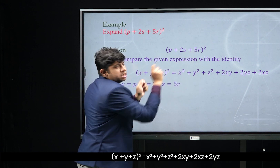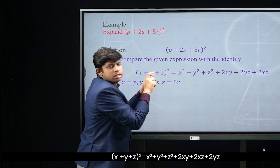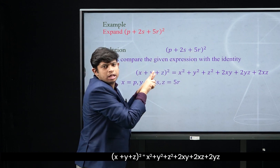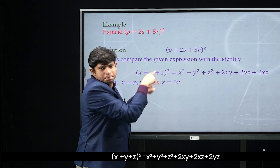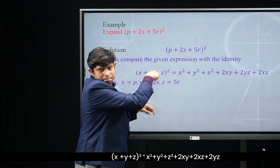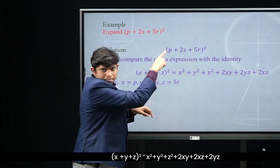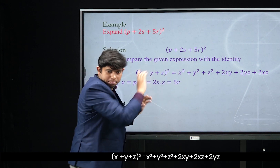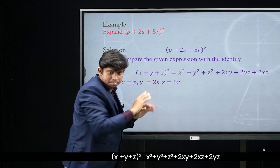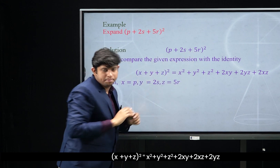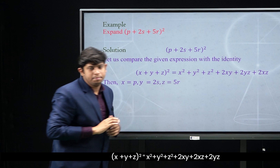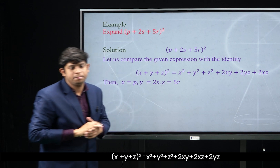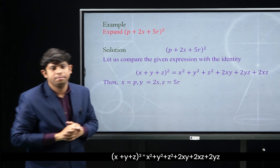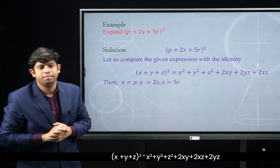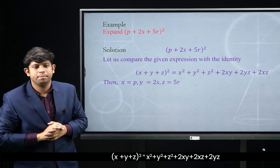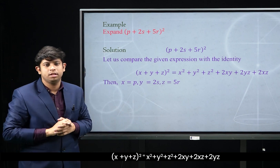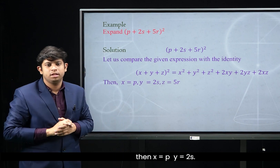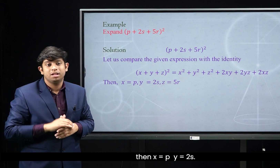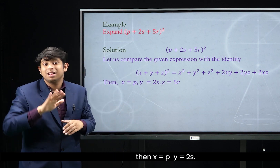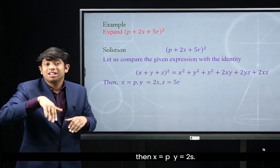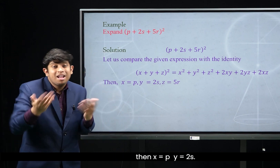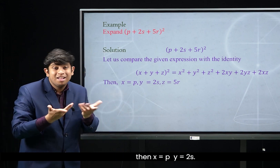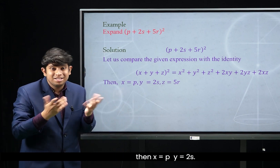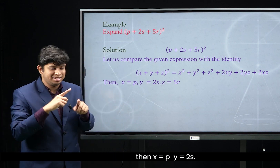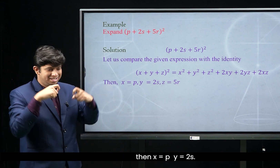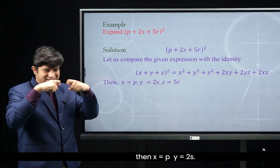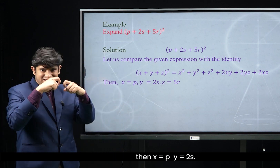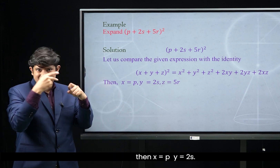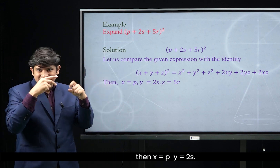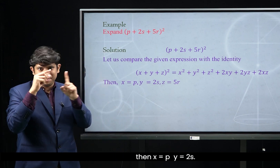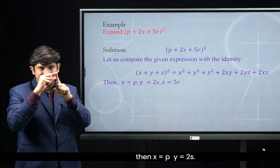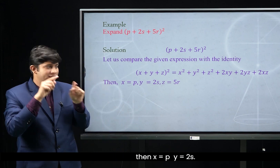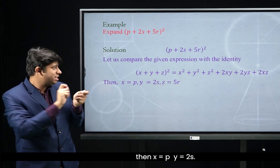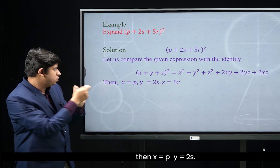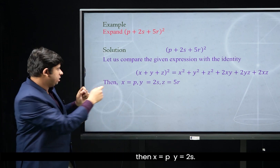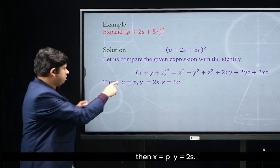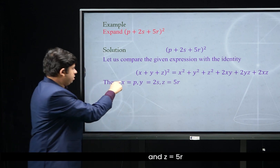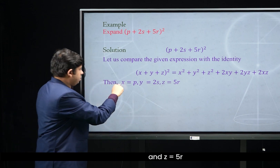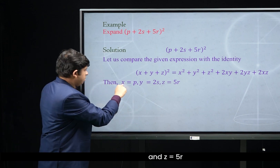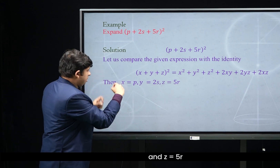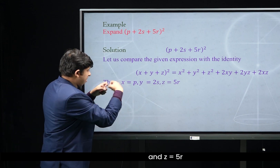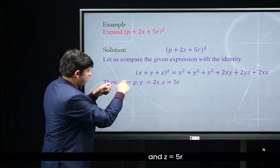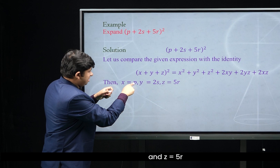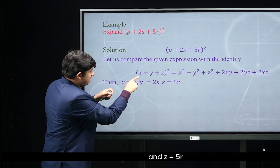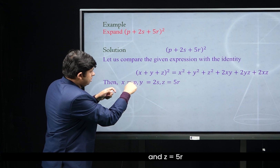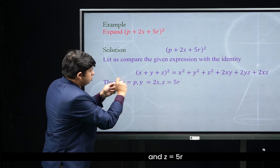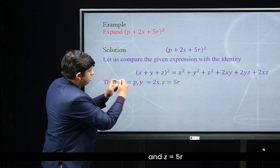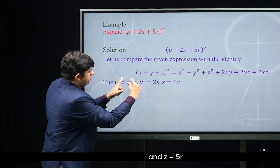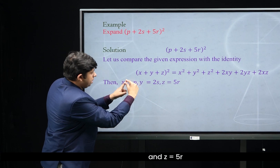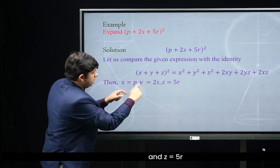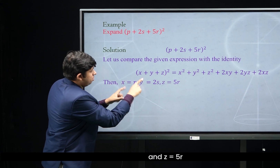plus 2yz plus 2xz. Then x equal to p, y equal to 2s and z equal to 5r.